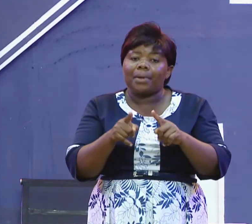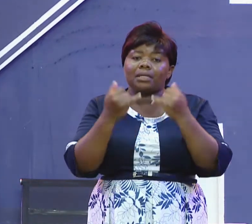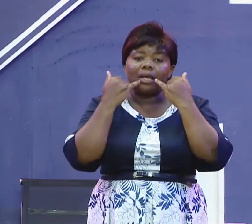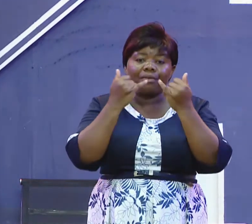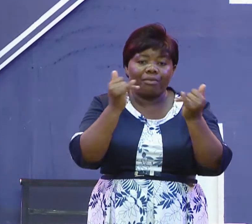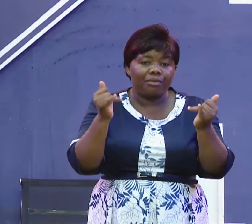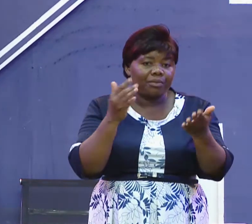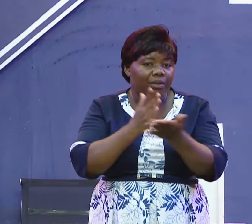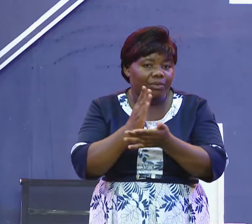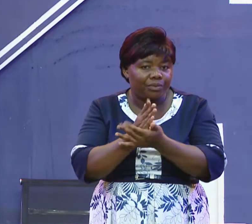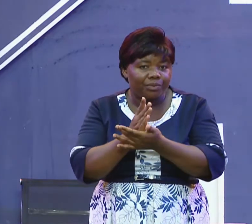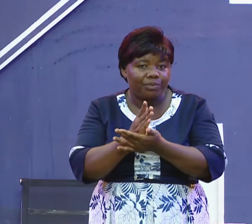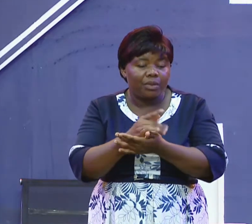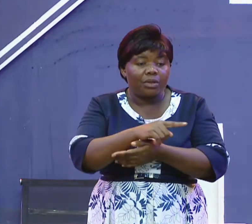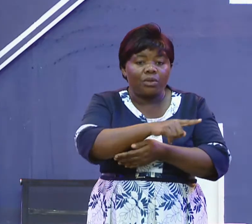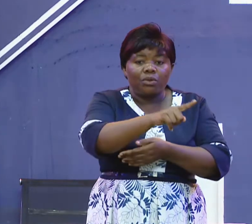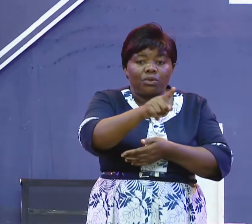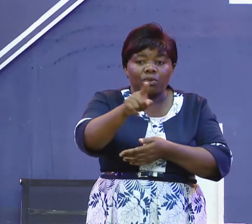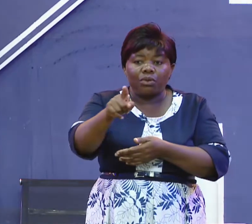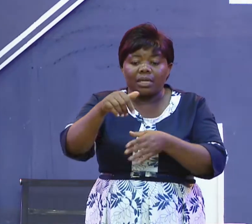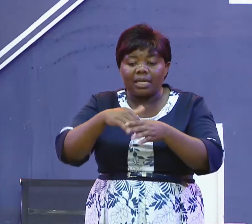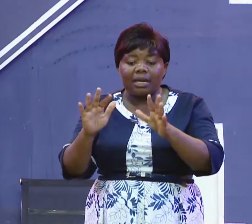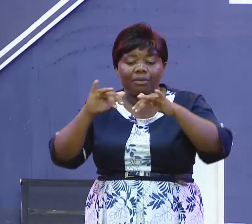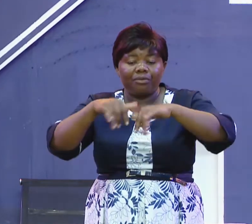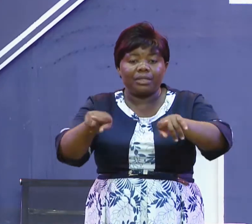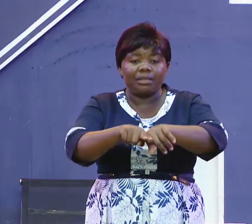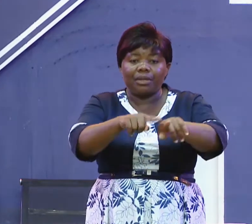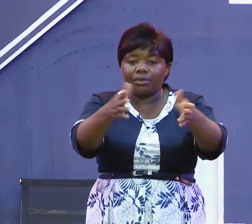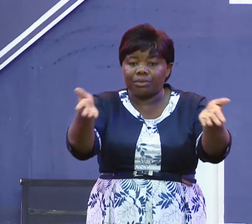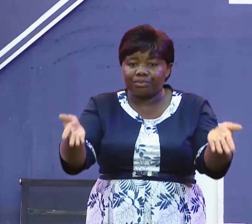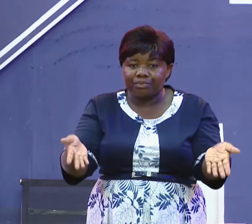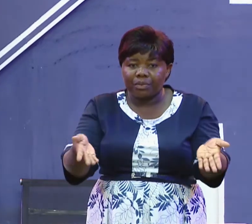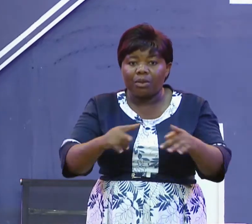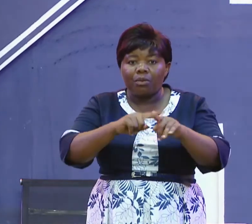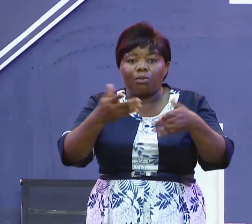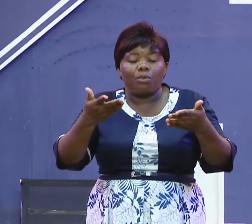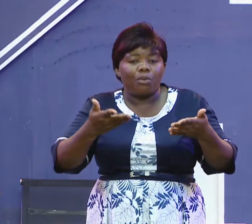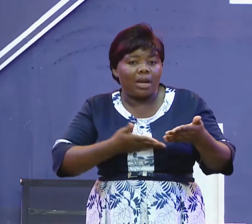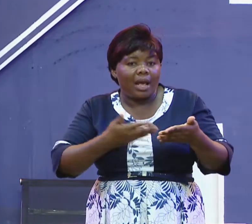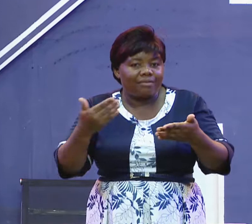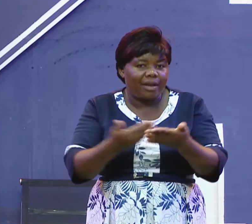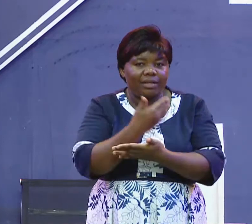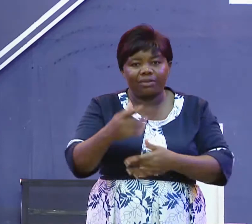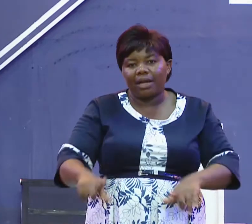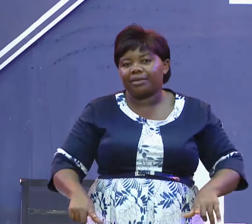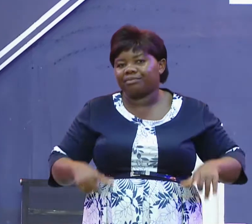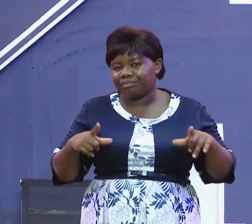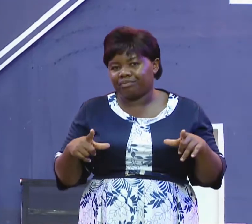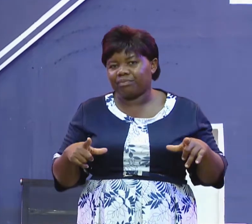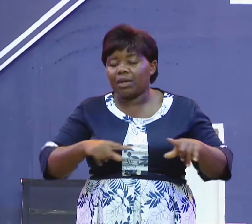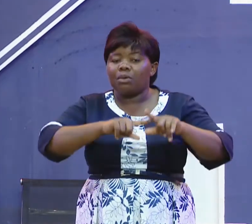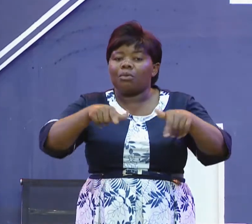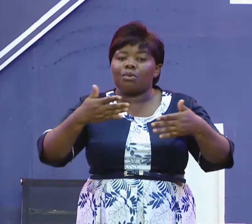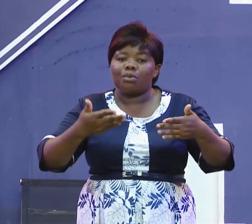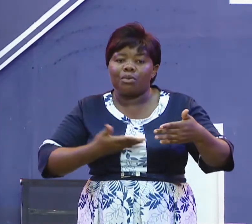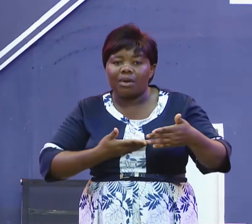shoes. But I tell you the truth, in such arrangements, we are going to have another kind of life.